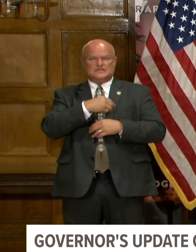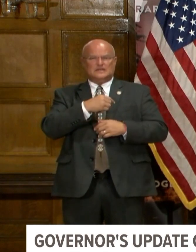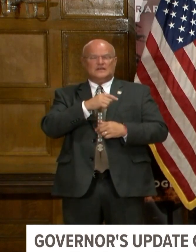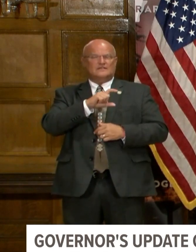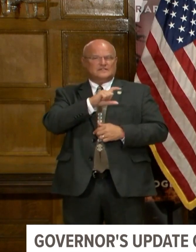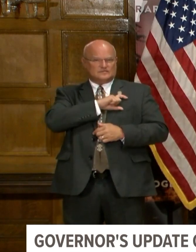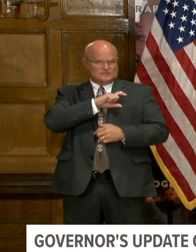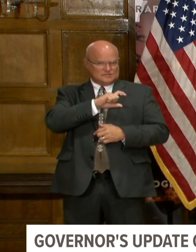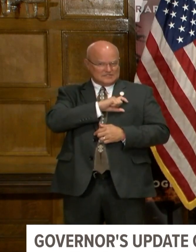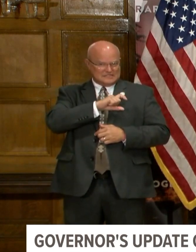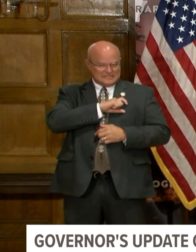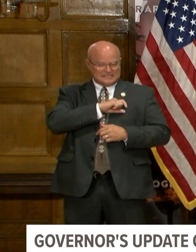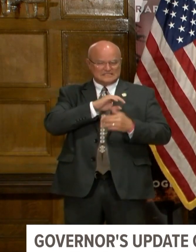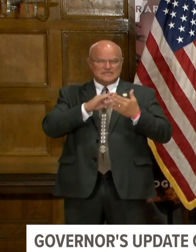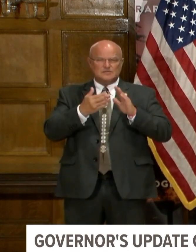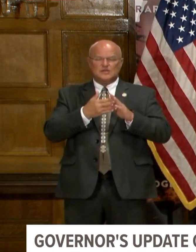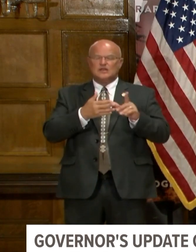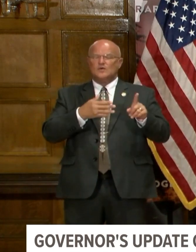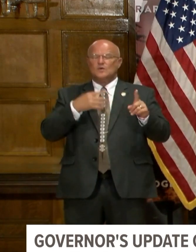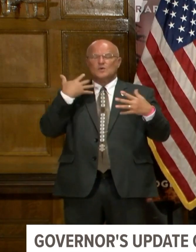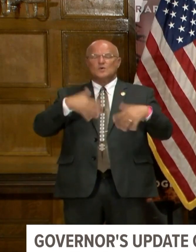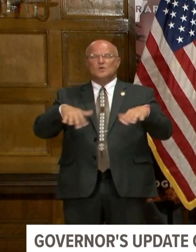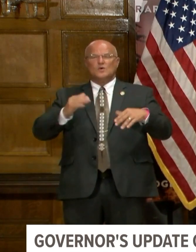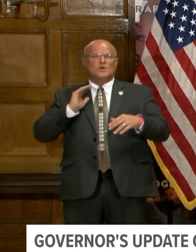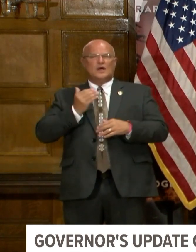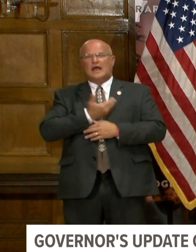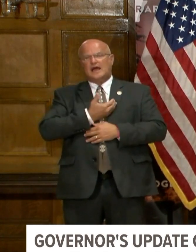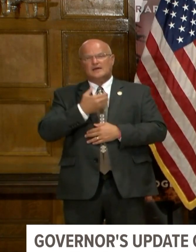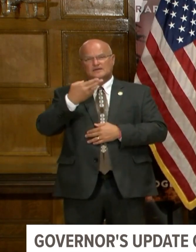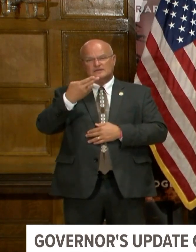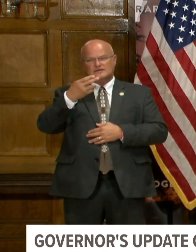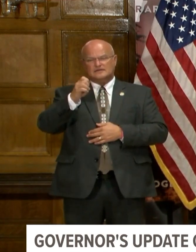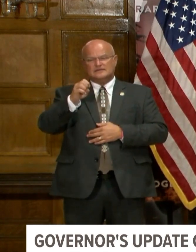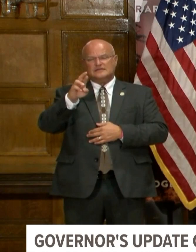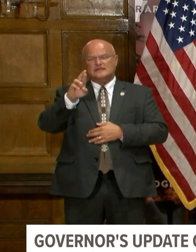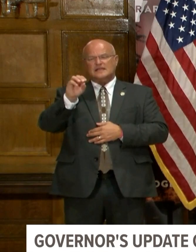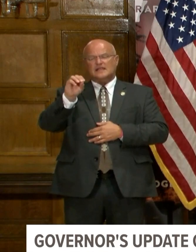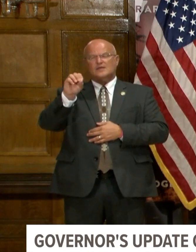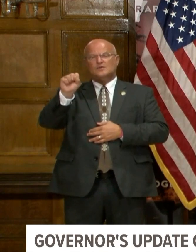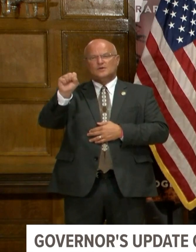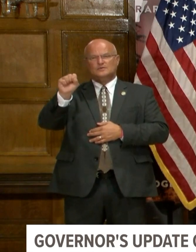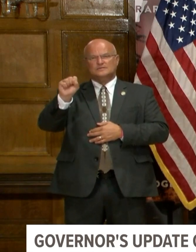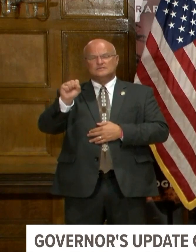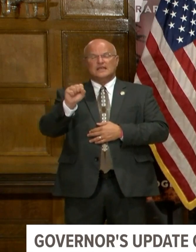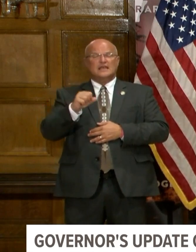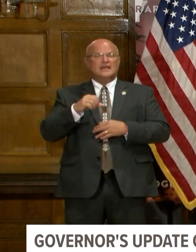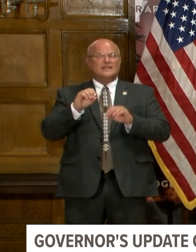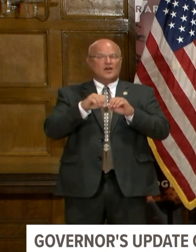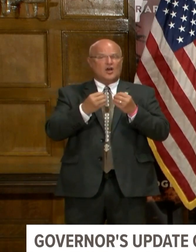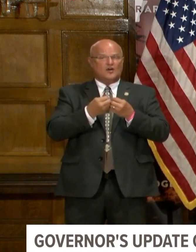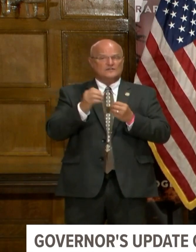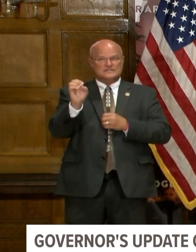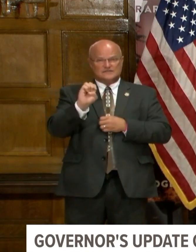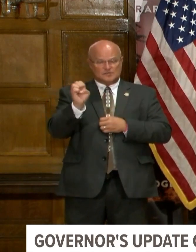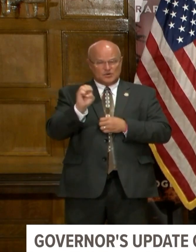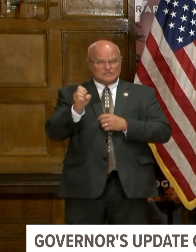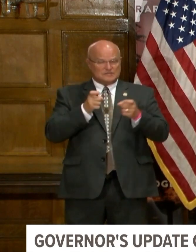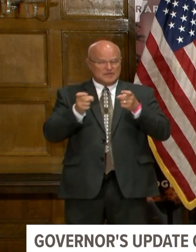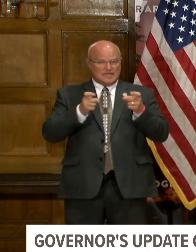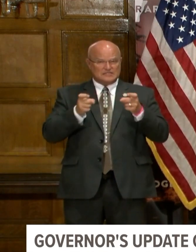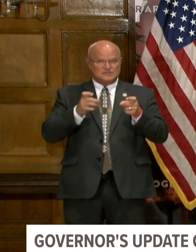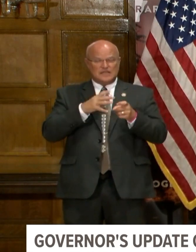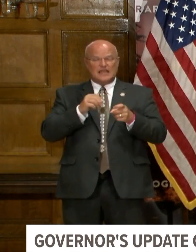enforcement community, and in my book, they are heroes. Also want to thank the Division of Emergency Management and the National Guard for